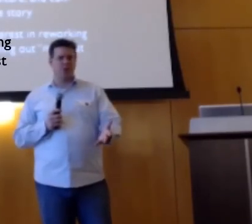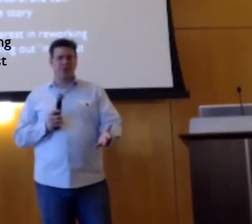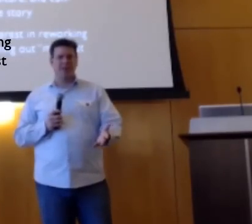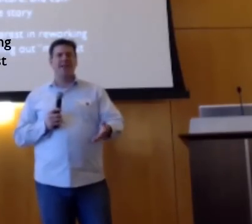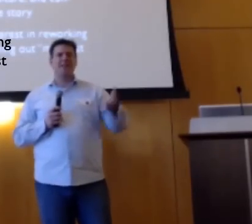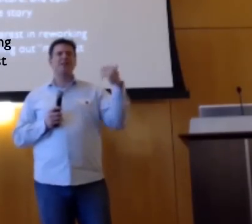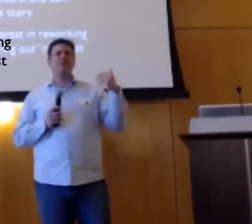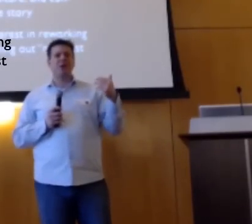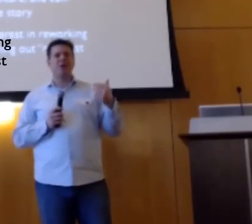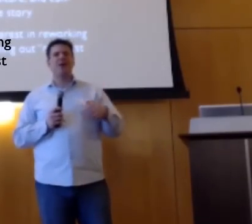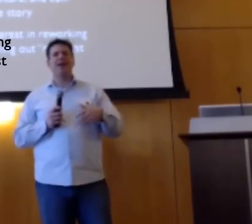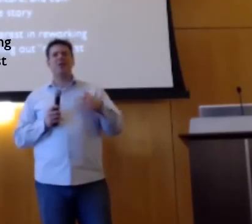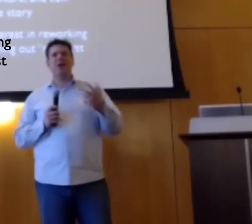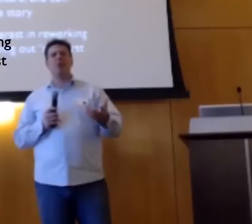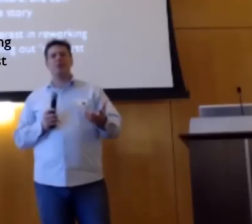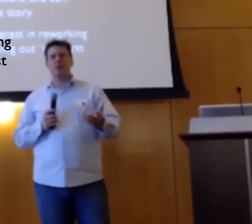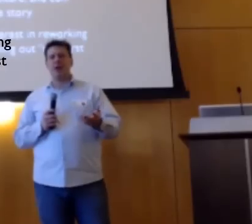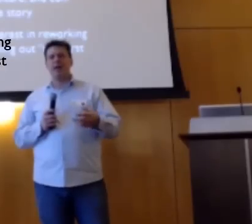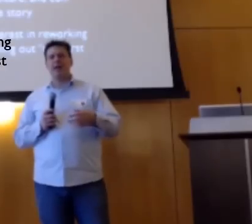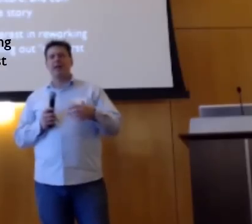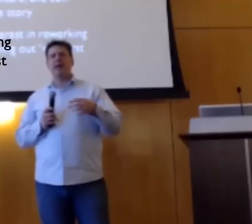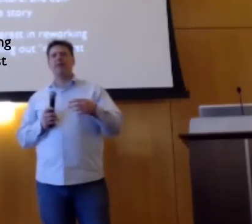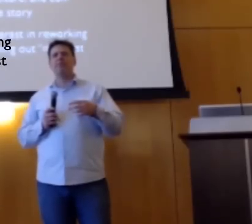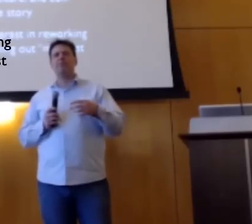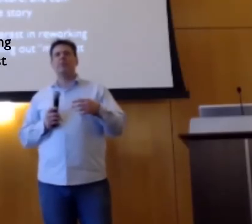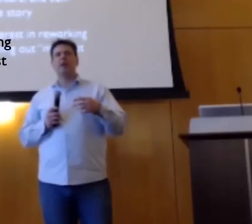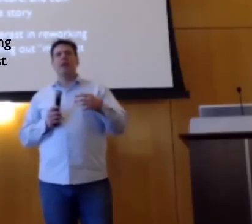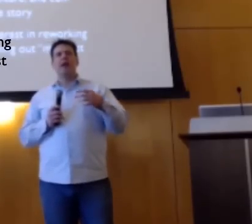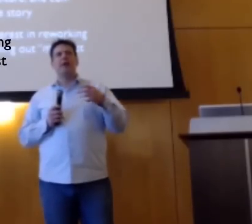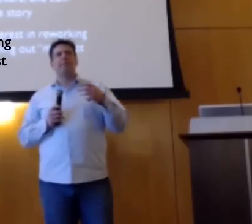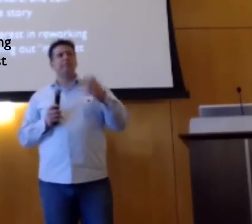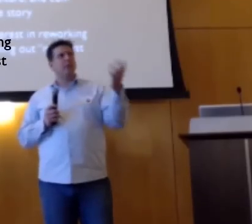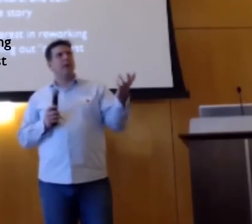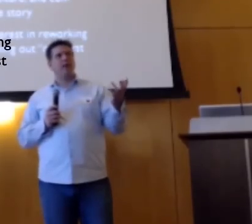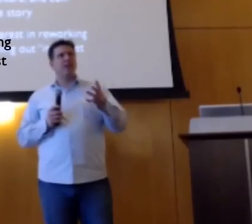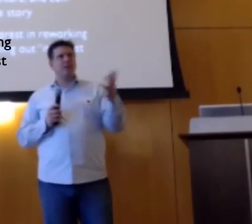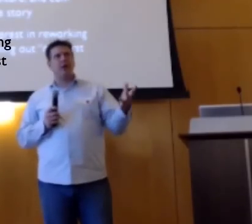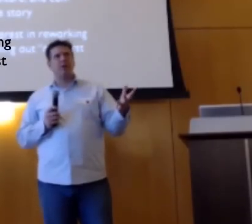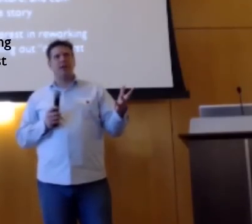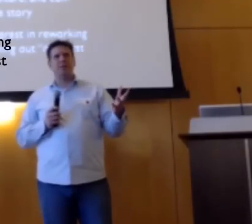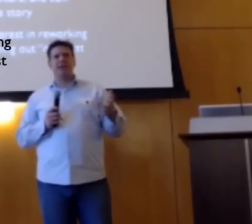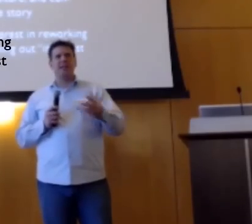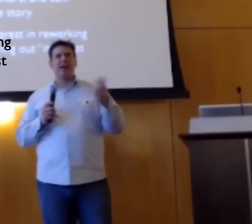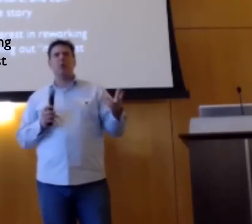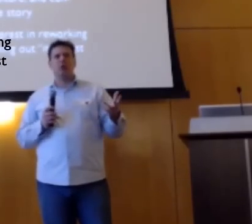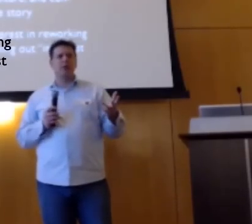do. Ten years ago, when I wrote a story, I fleshed out an entire world